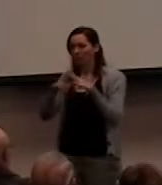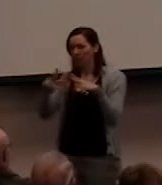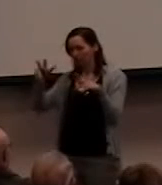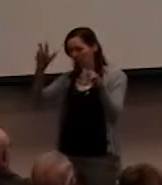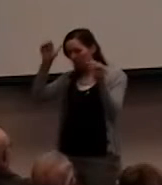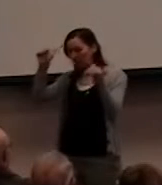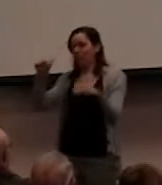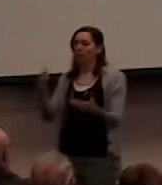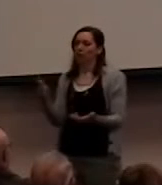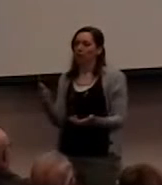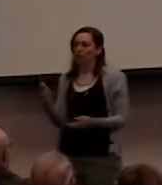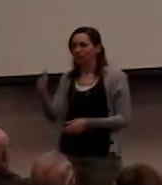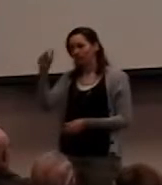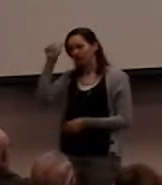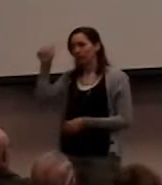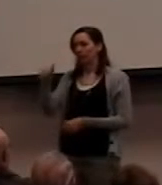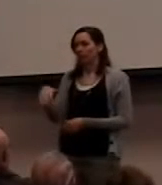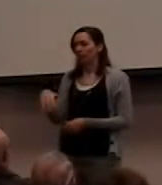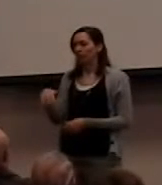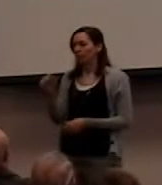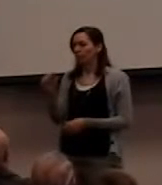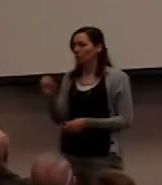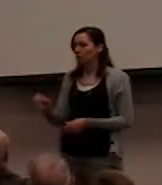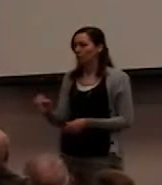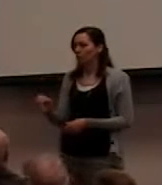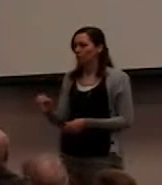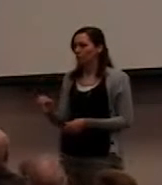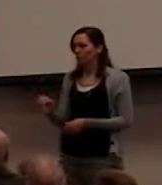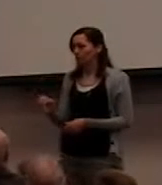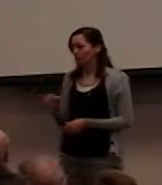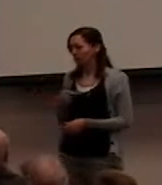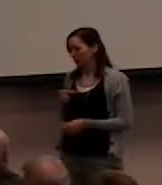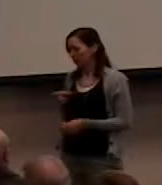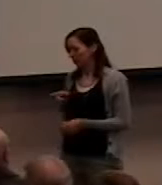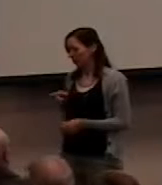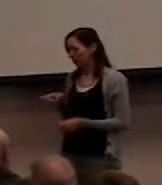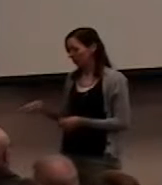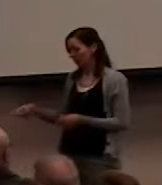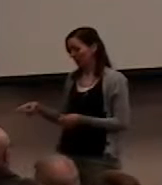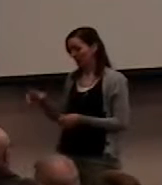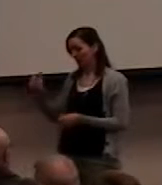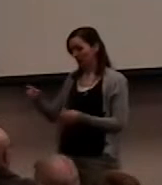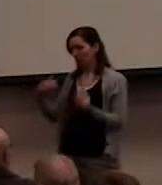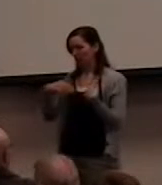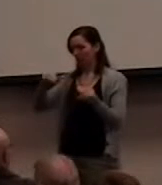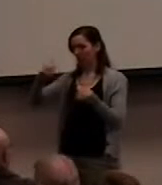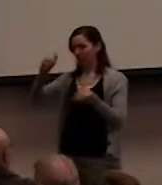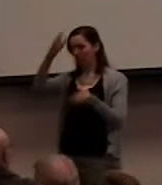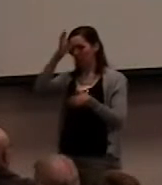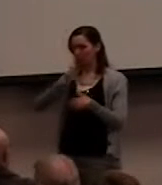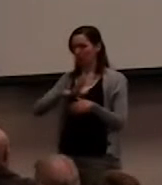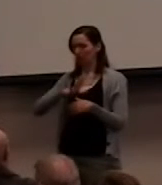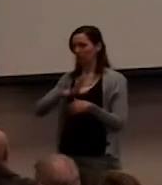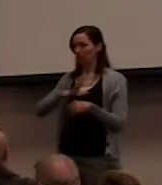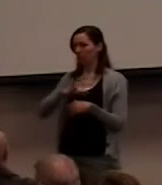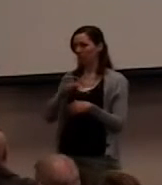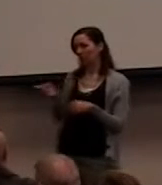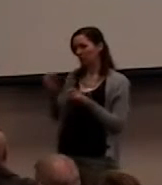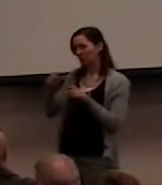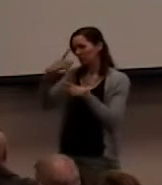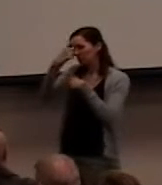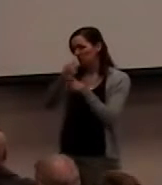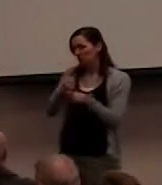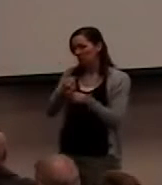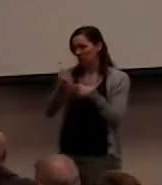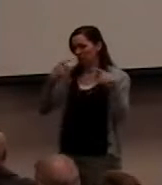organized the team. He had to have men he could trust, men who would not cause trouble, who would cooperate, were physically able, and